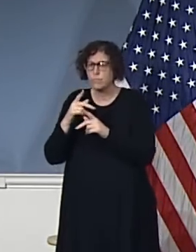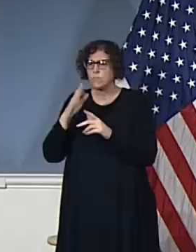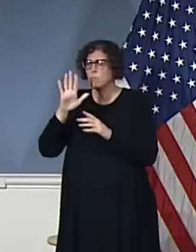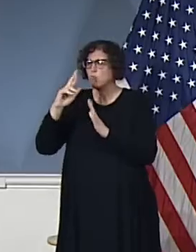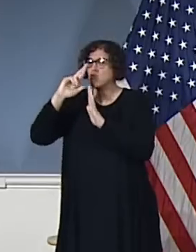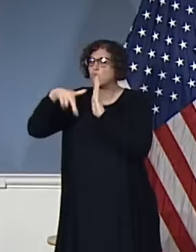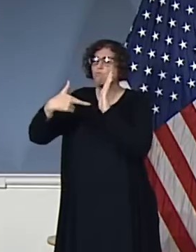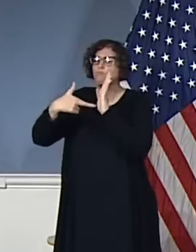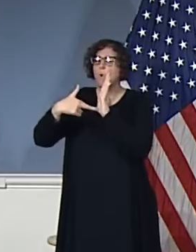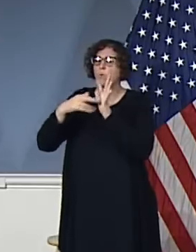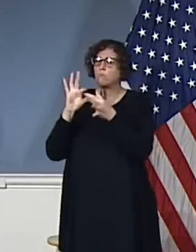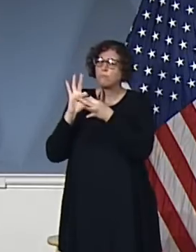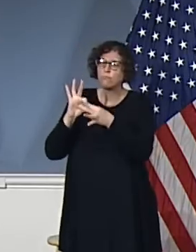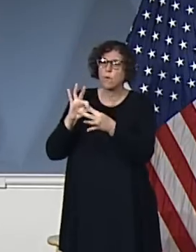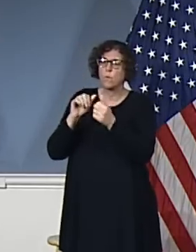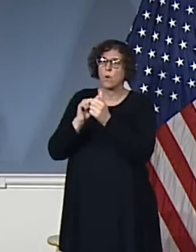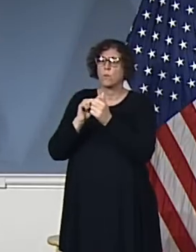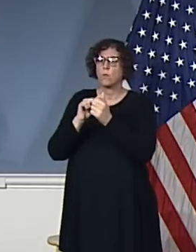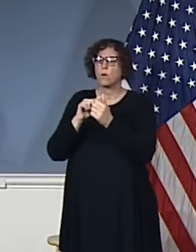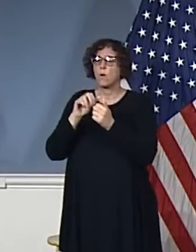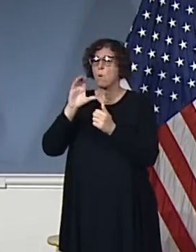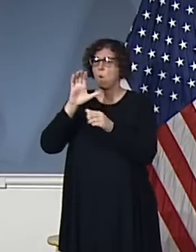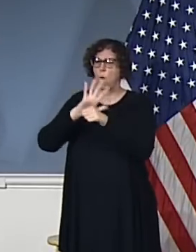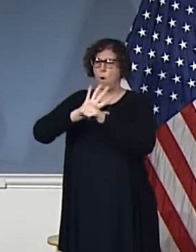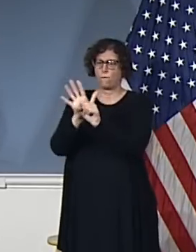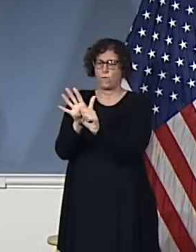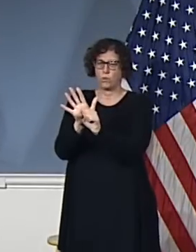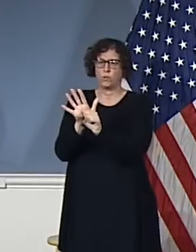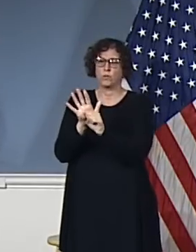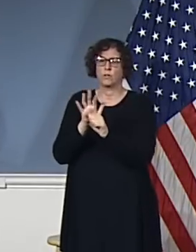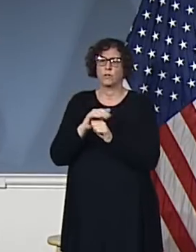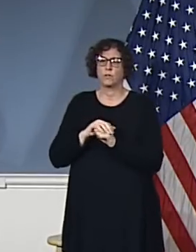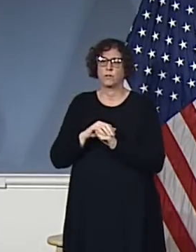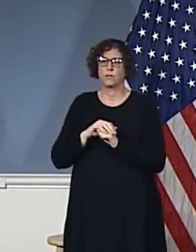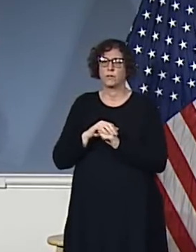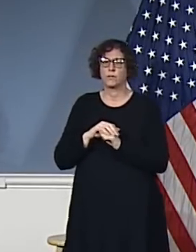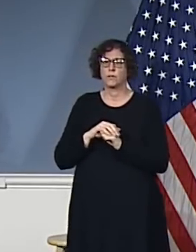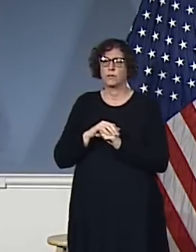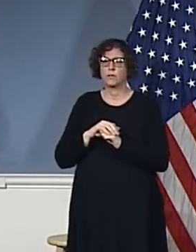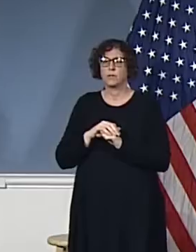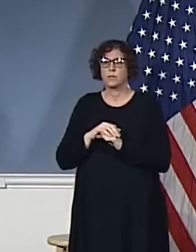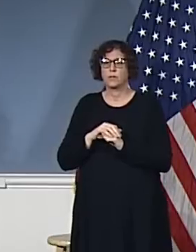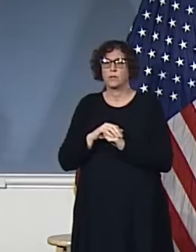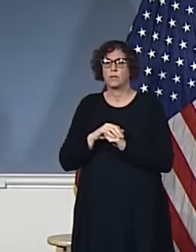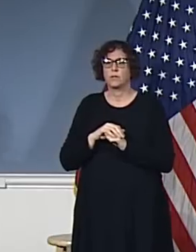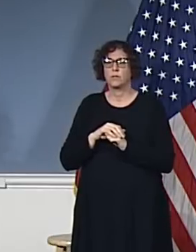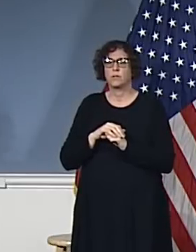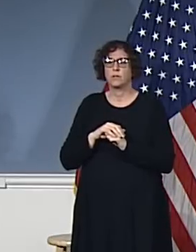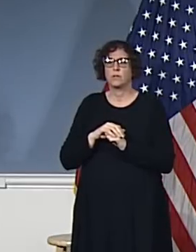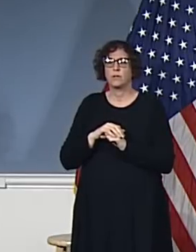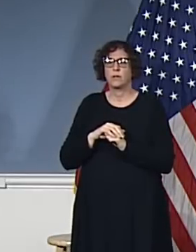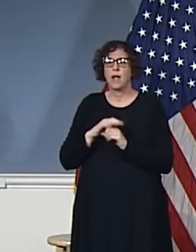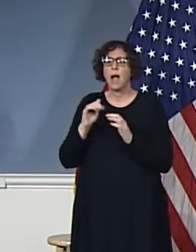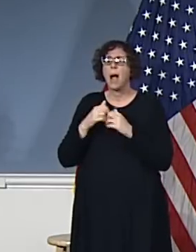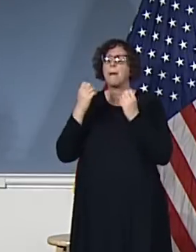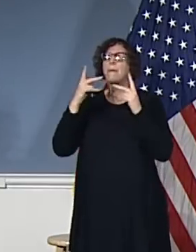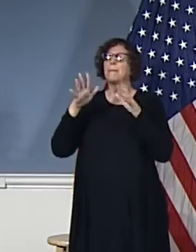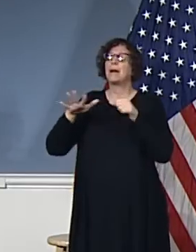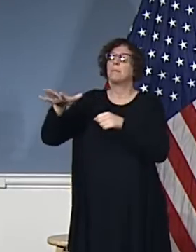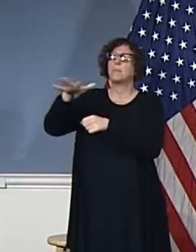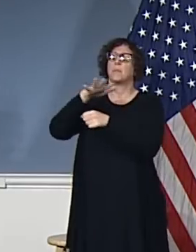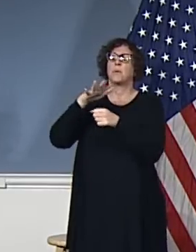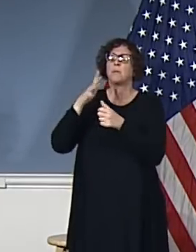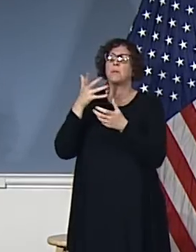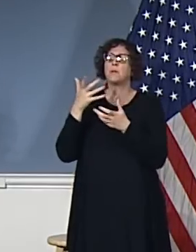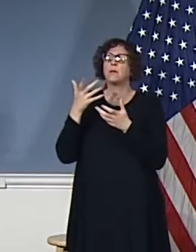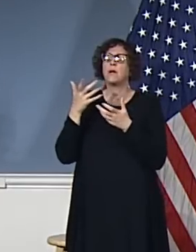adheres to the rules. I'm wondering if you can give us raw numbers on people who are infected and out sick due to coronavirus